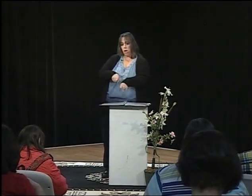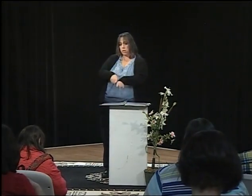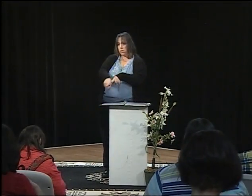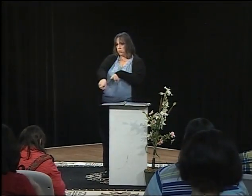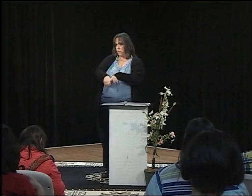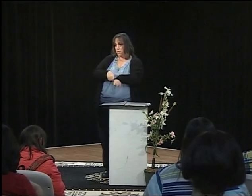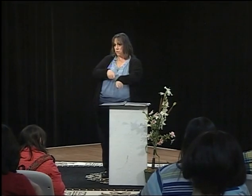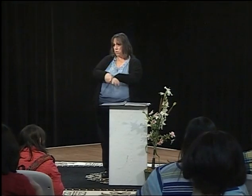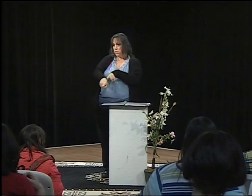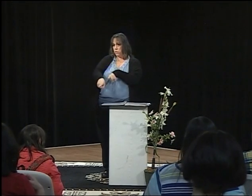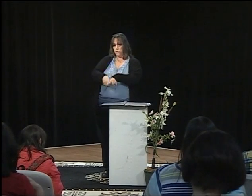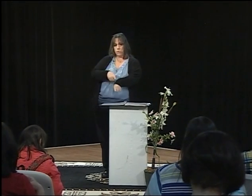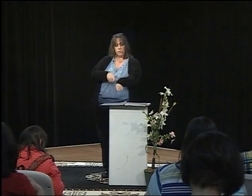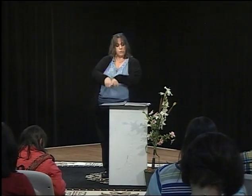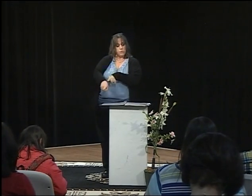Socks are down here.